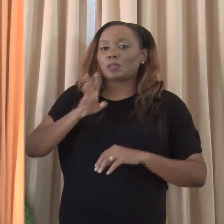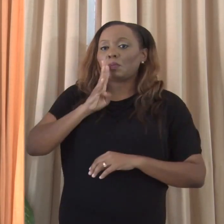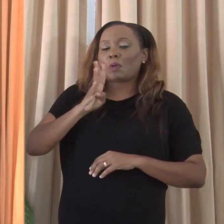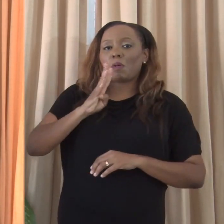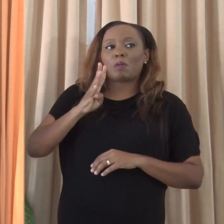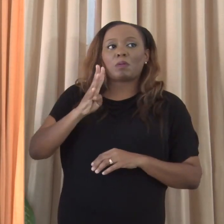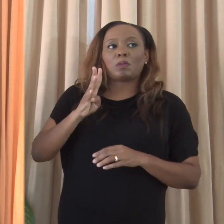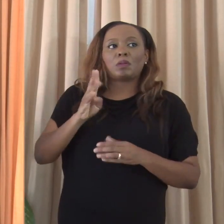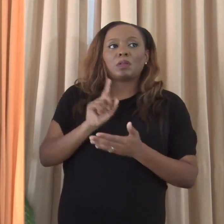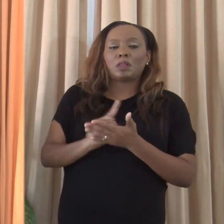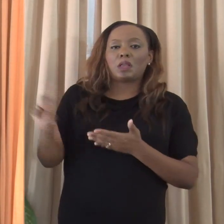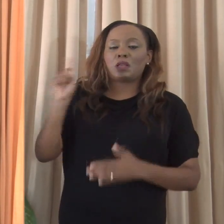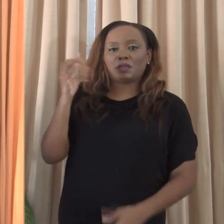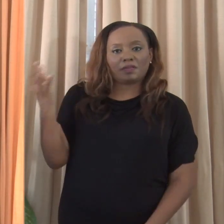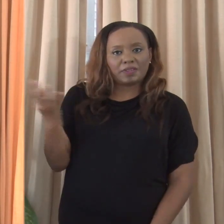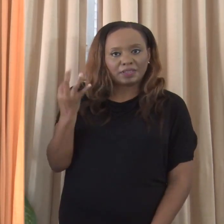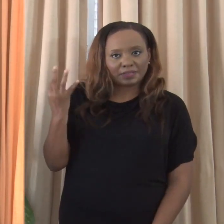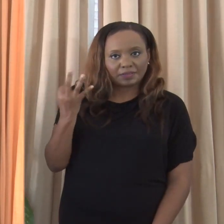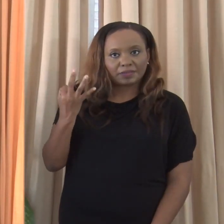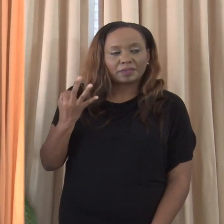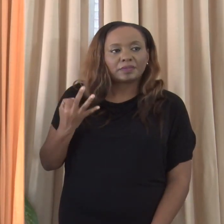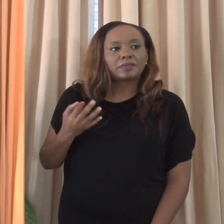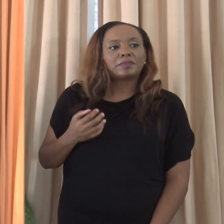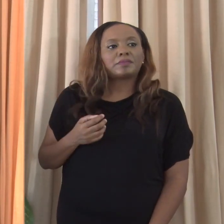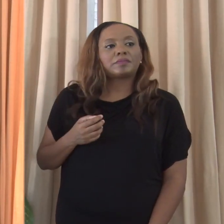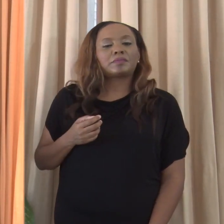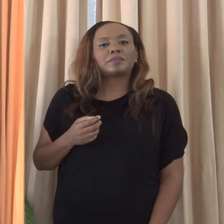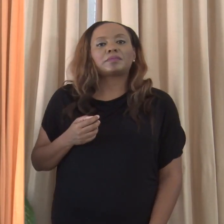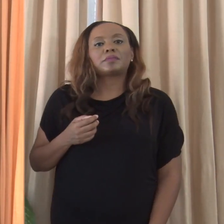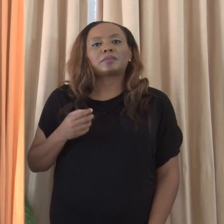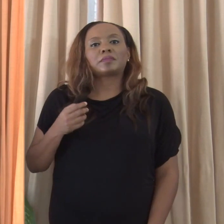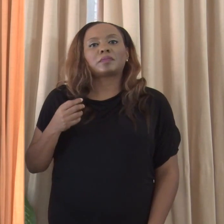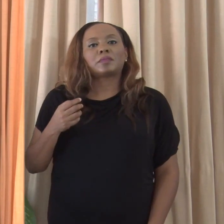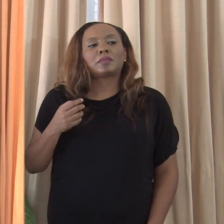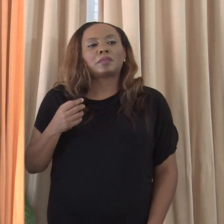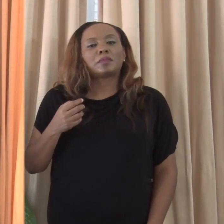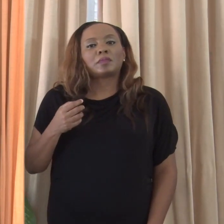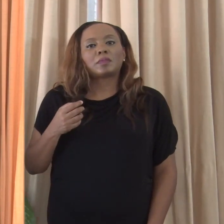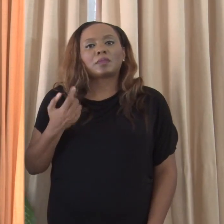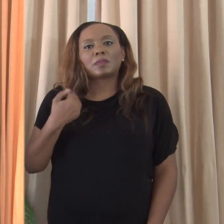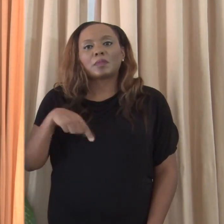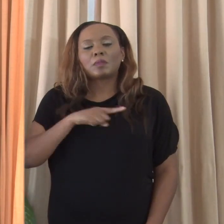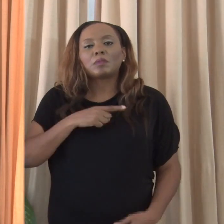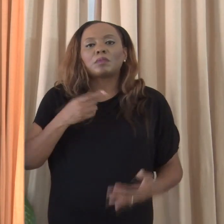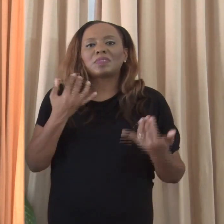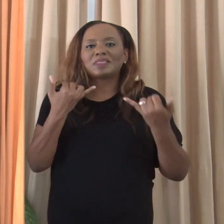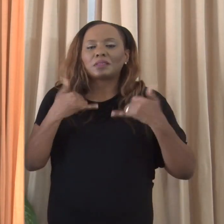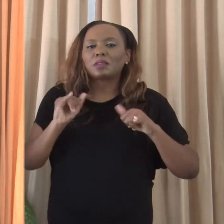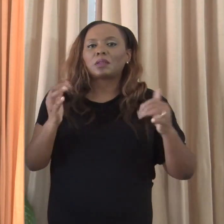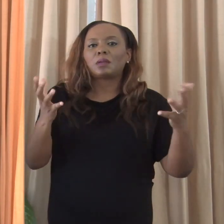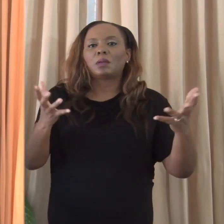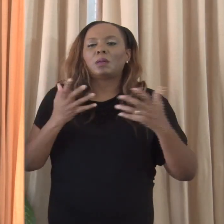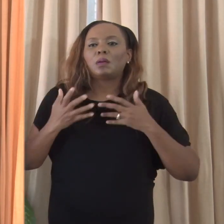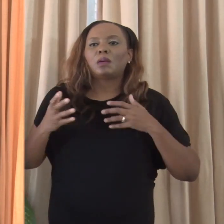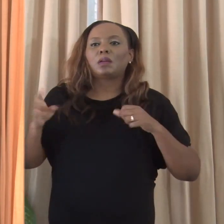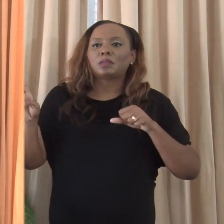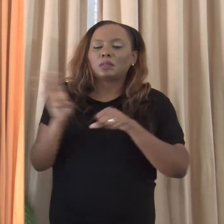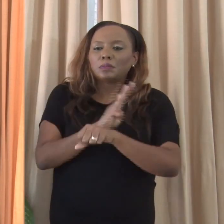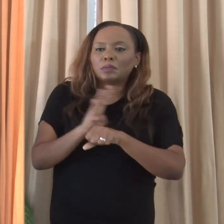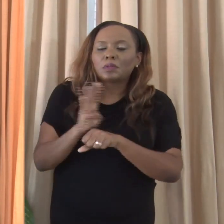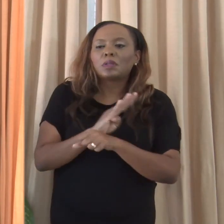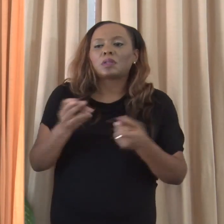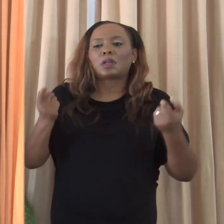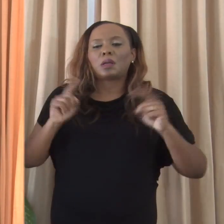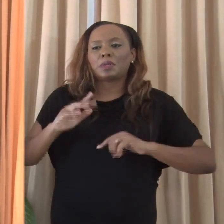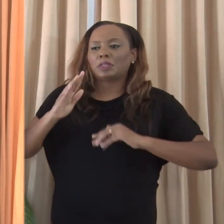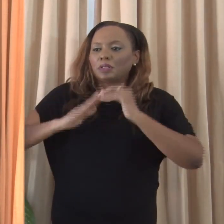some, again, as part of the counter-cyclical activity, we are encouraging commercial activity to still take place and construction